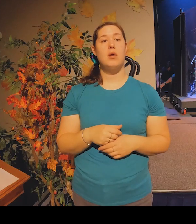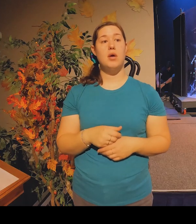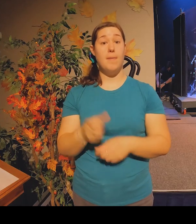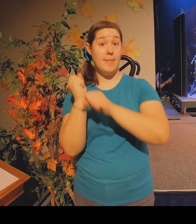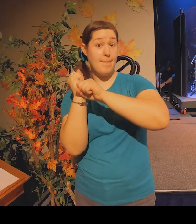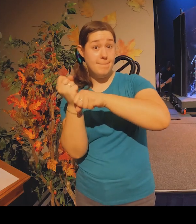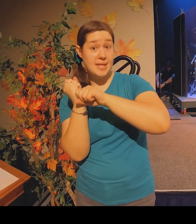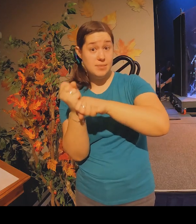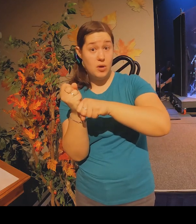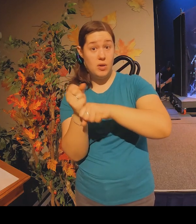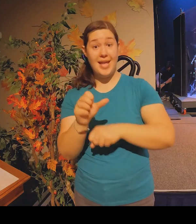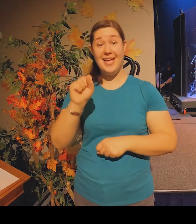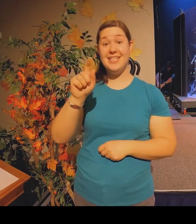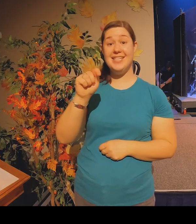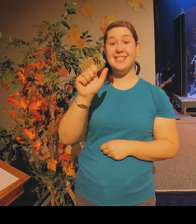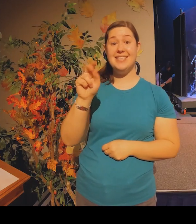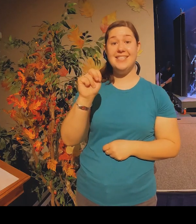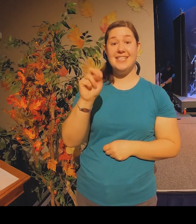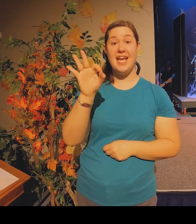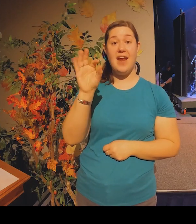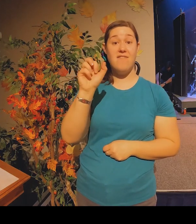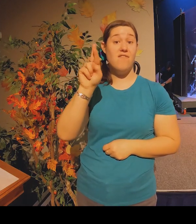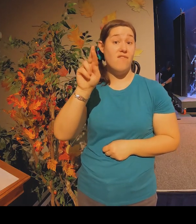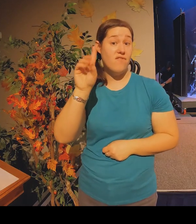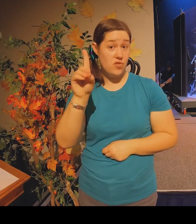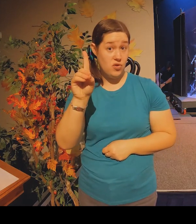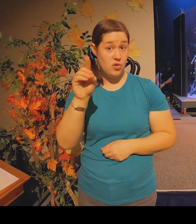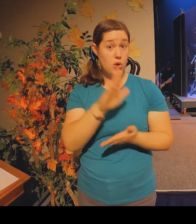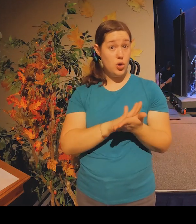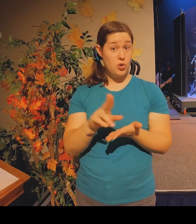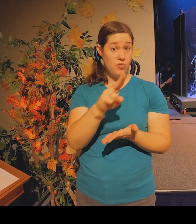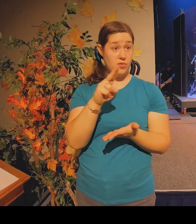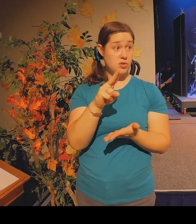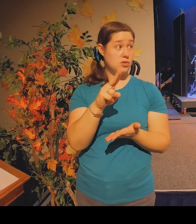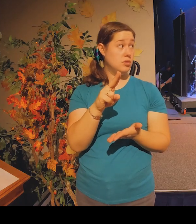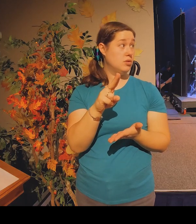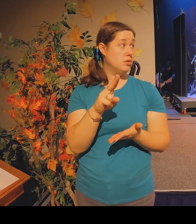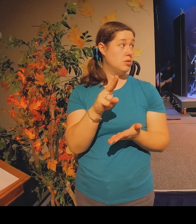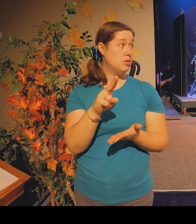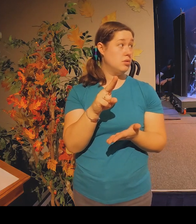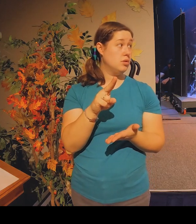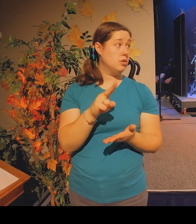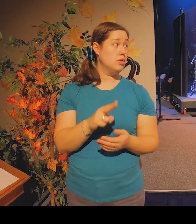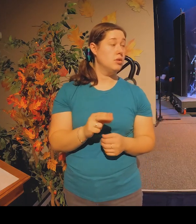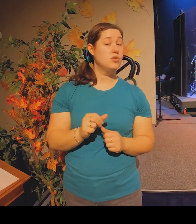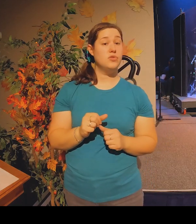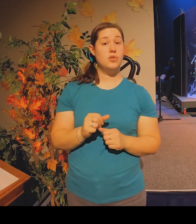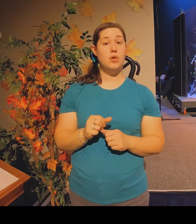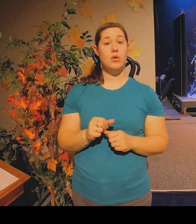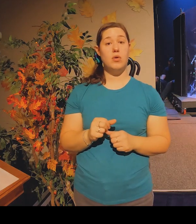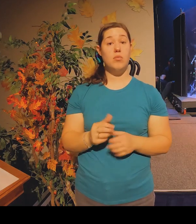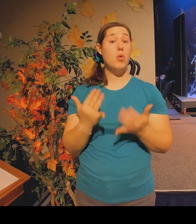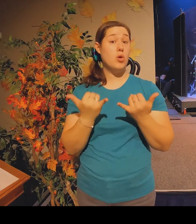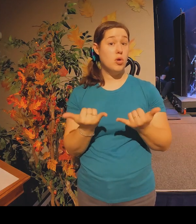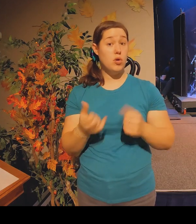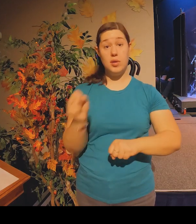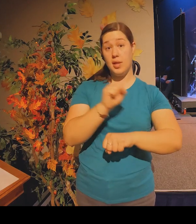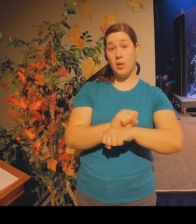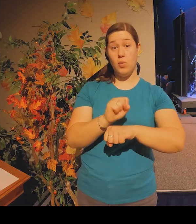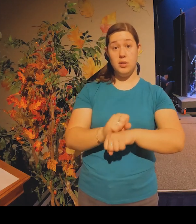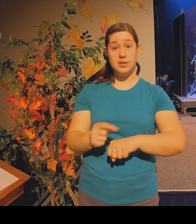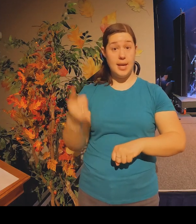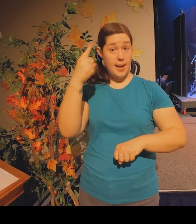University. Currently, he is in sales at a mental health company. Mike looks forward to